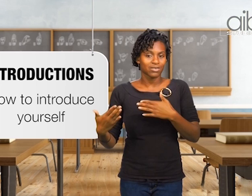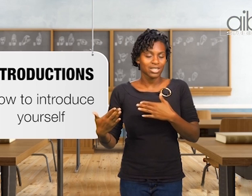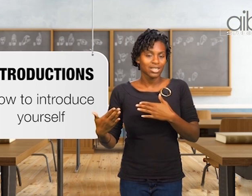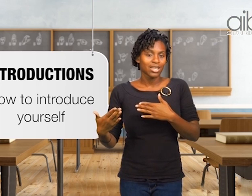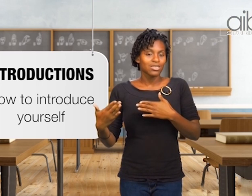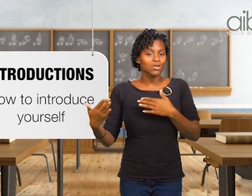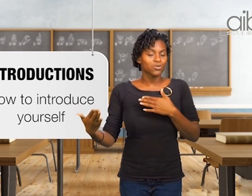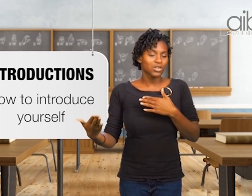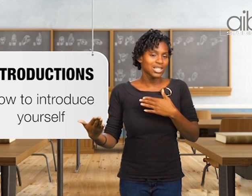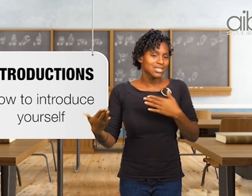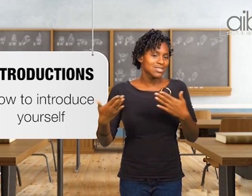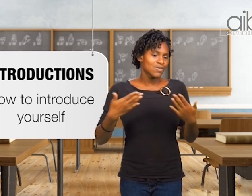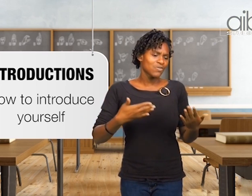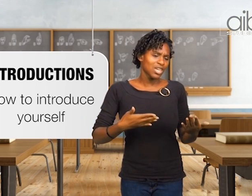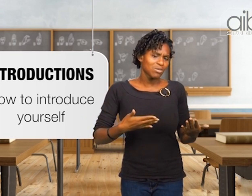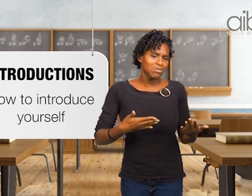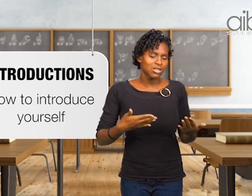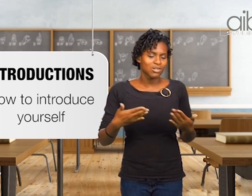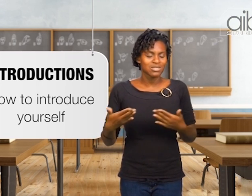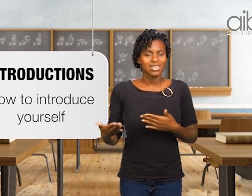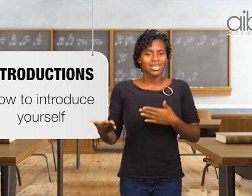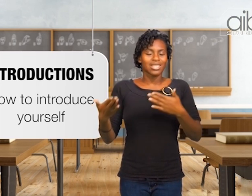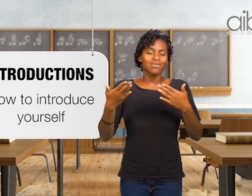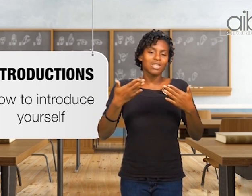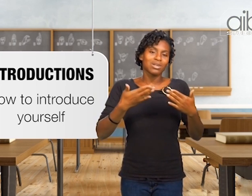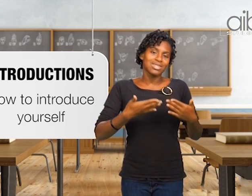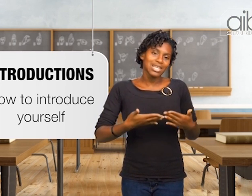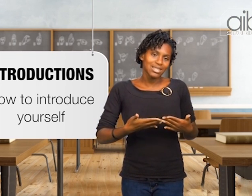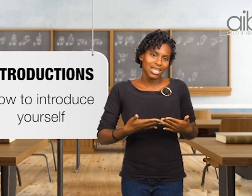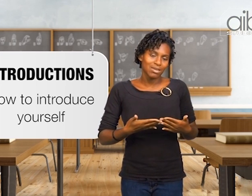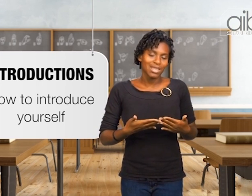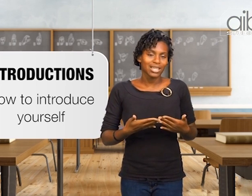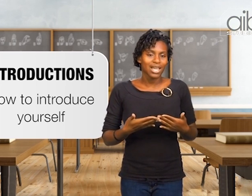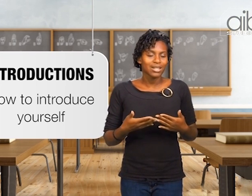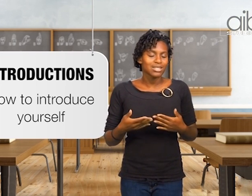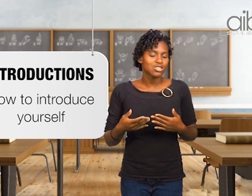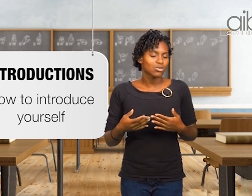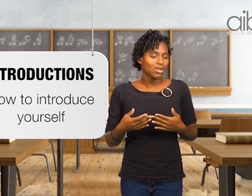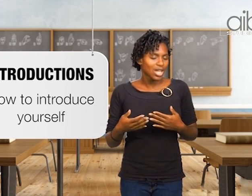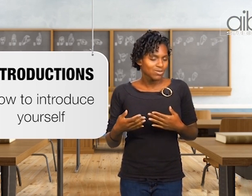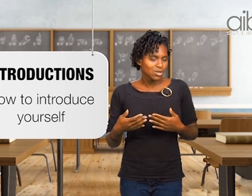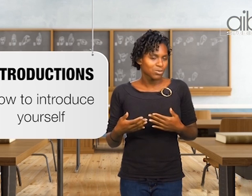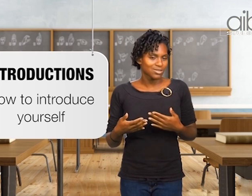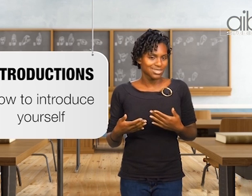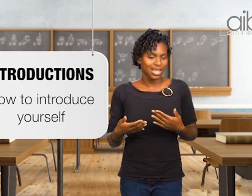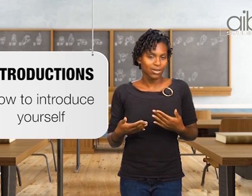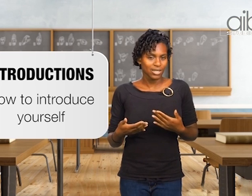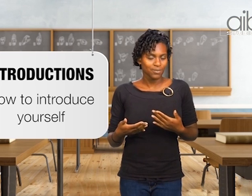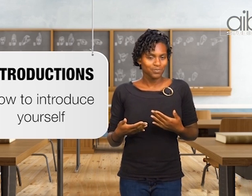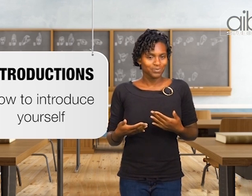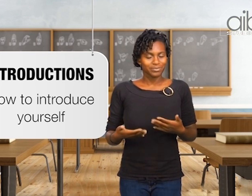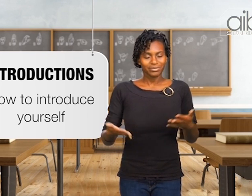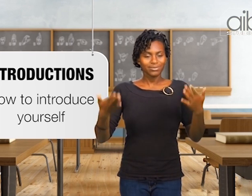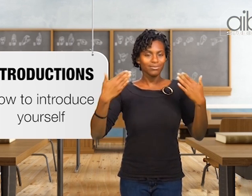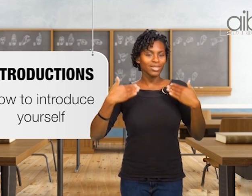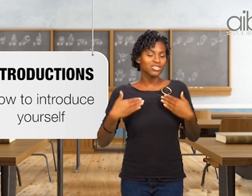hearing, their friends, family members, give them a nickname that kind of describes their personality. So